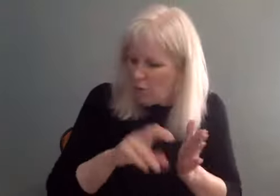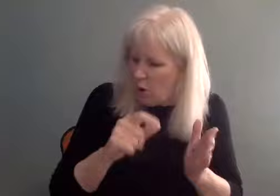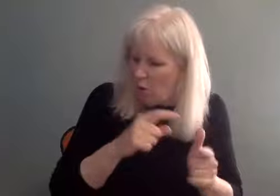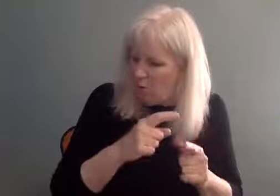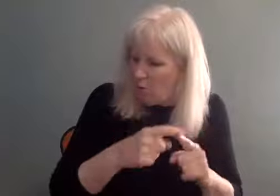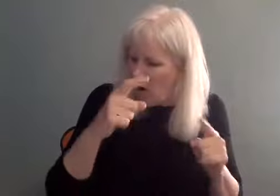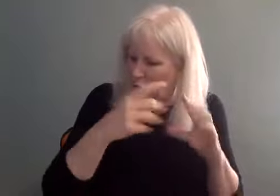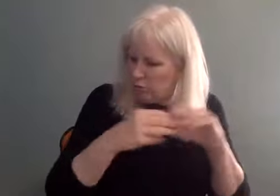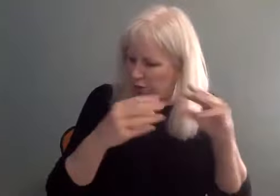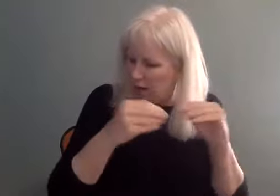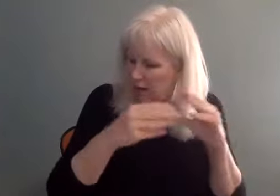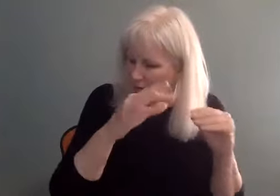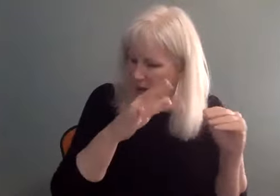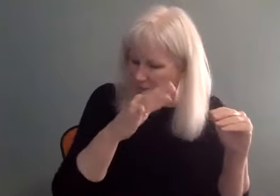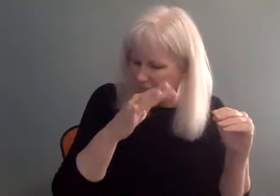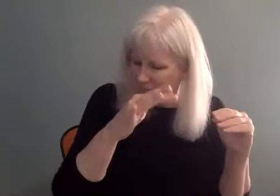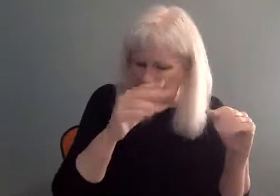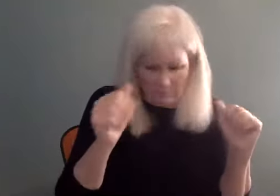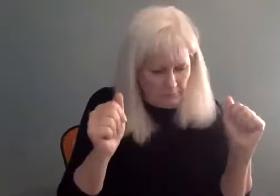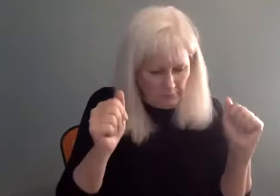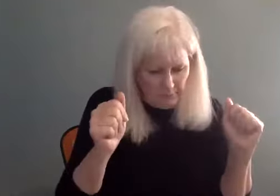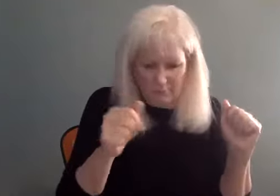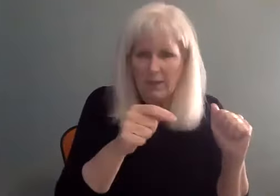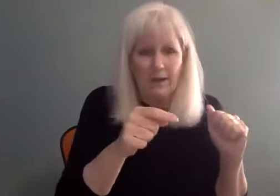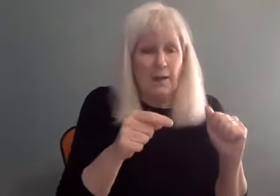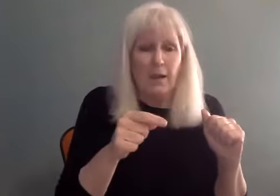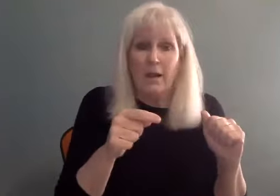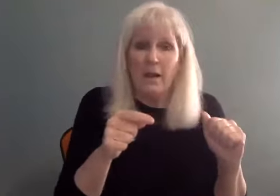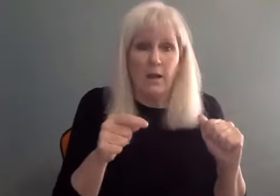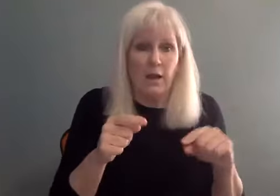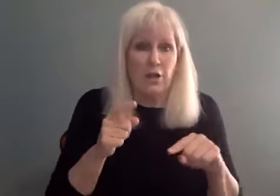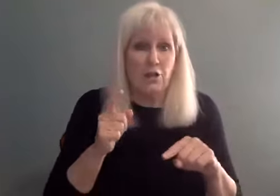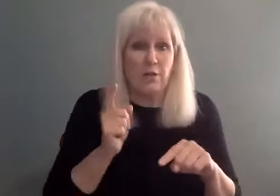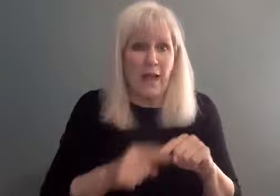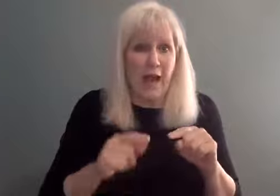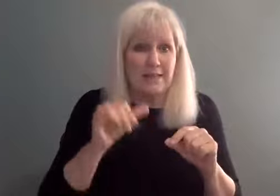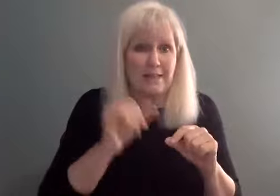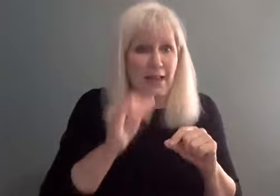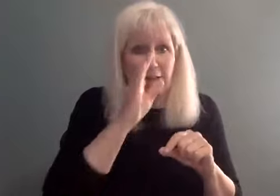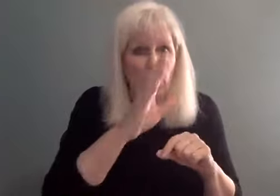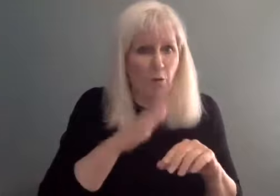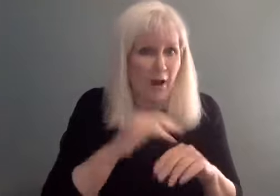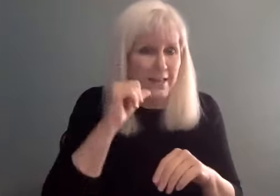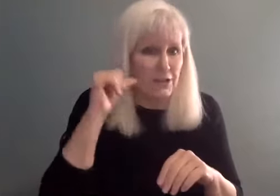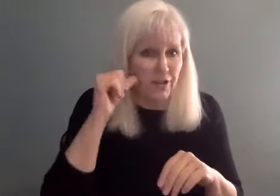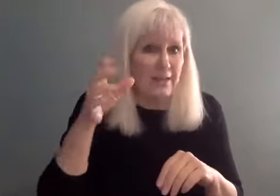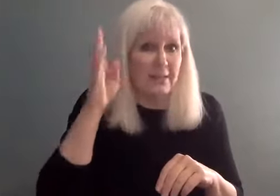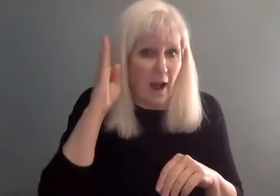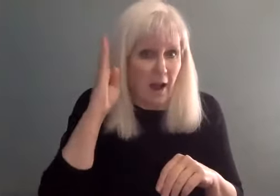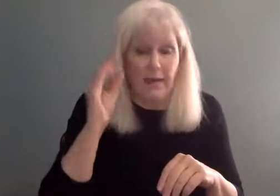thought, it's you can't stay sober on yesterday's God, and I need a bigger God. So I need to write those things down